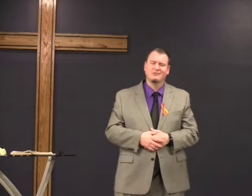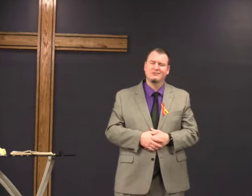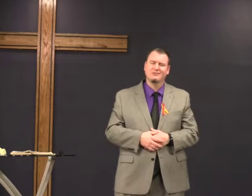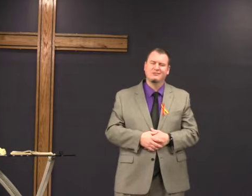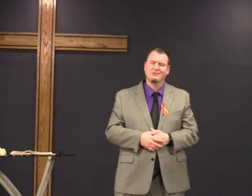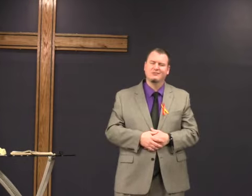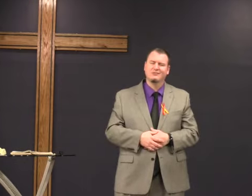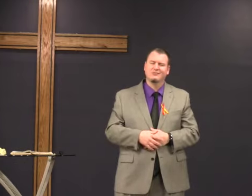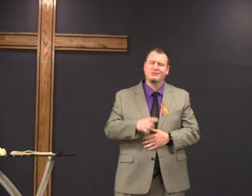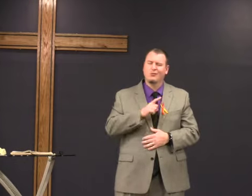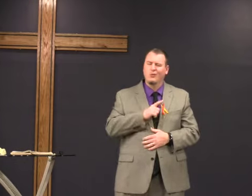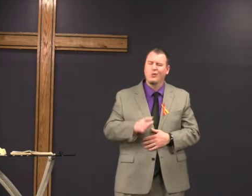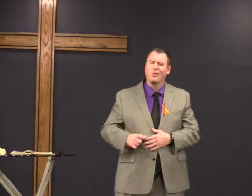so much.